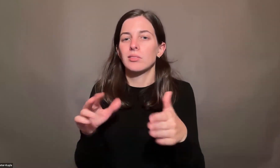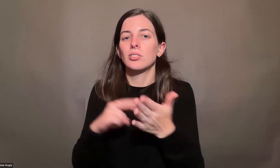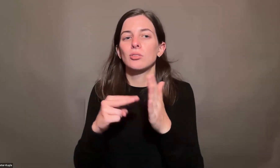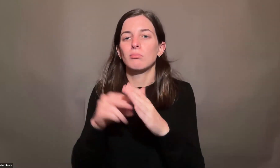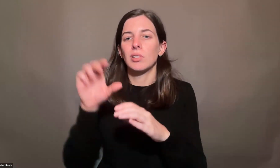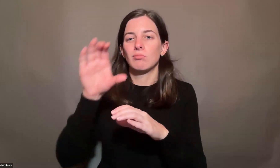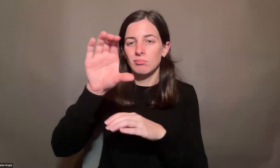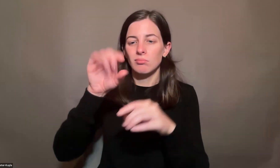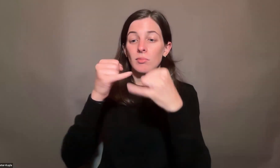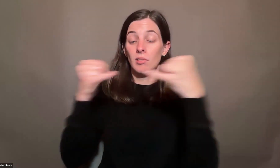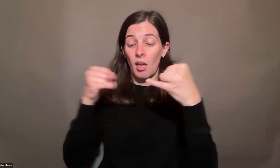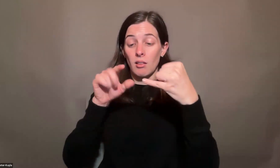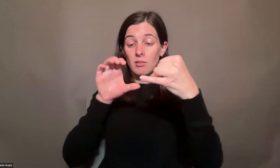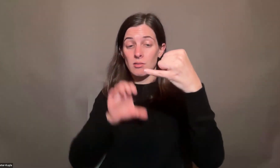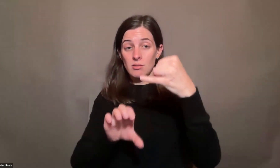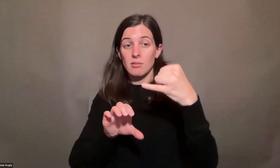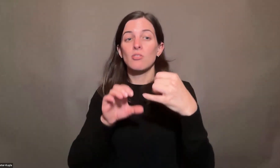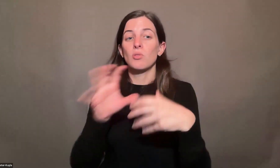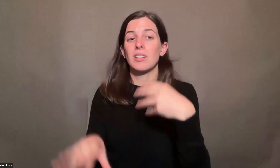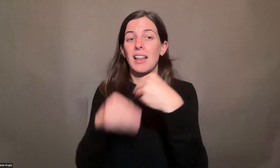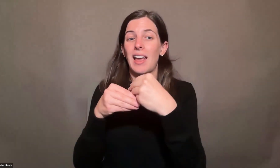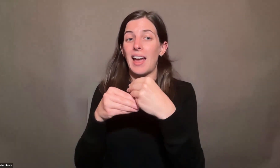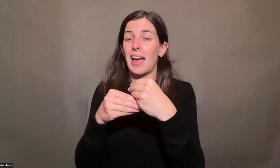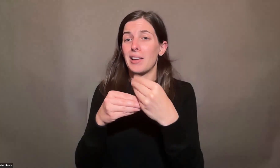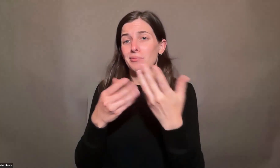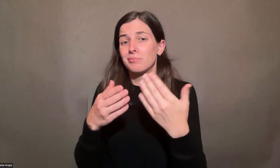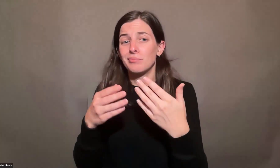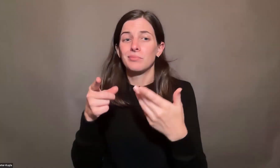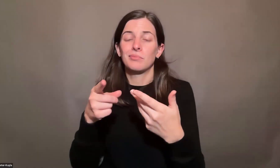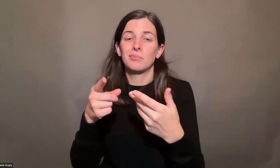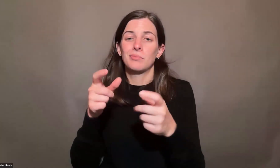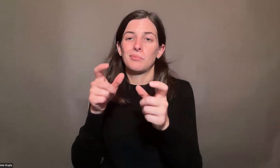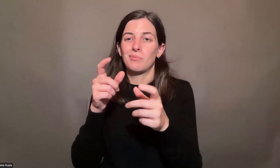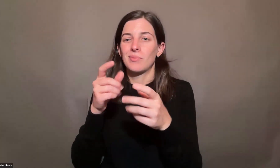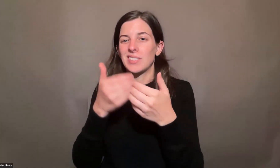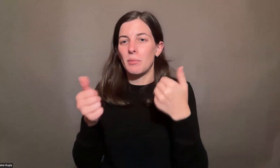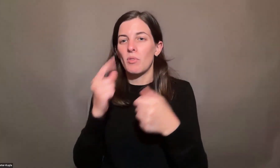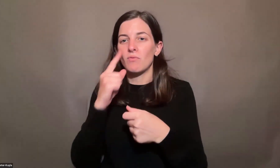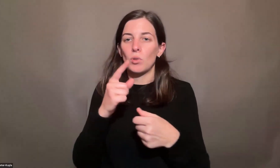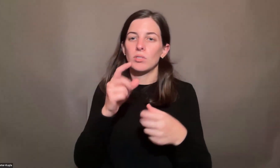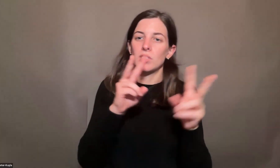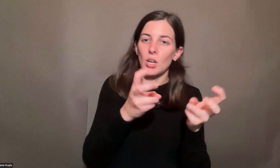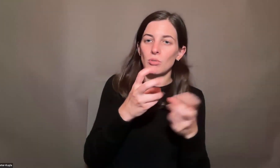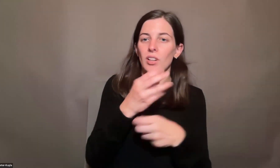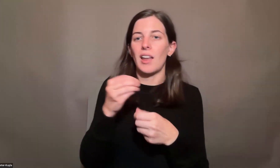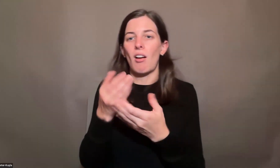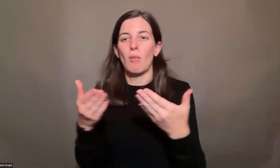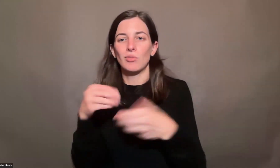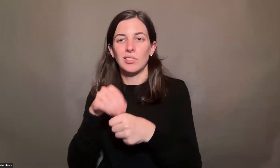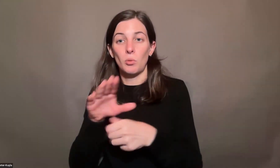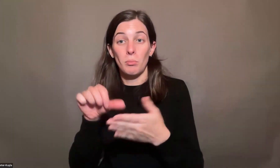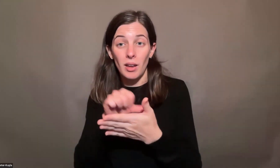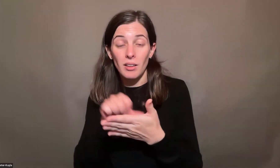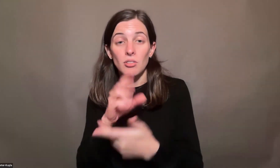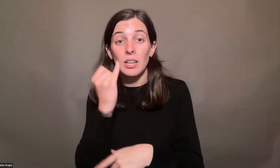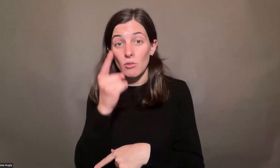line spacing options to create space between subjects or objects on the page. If you're using Word, you